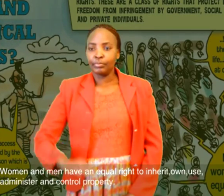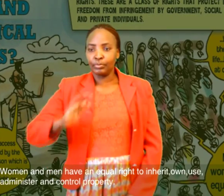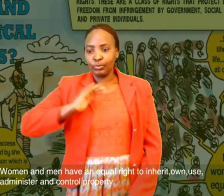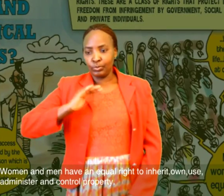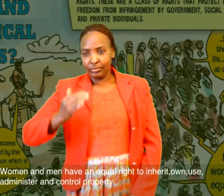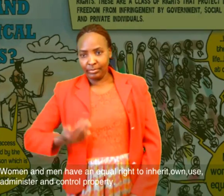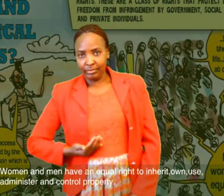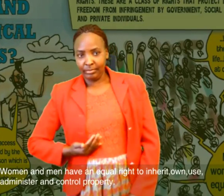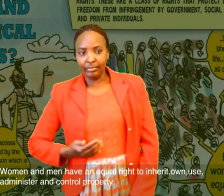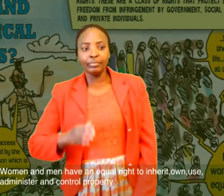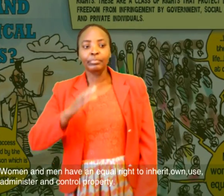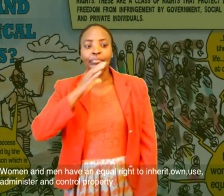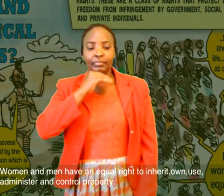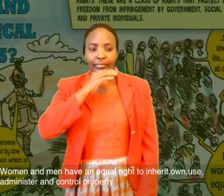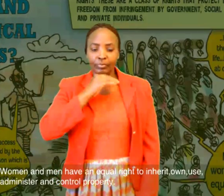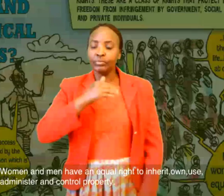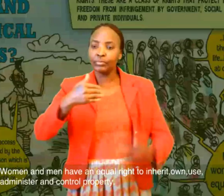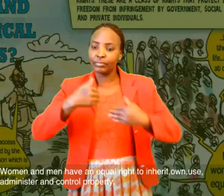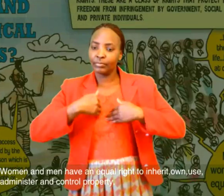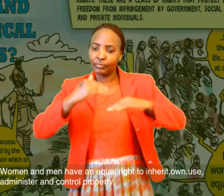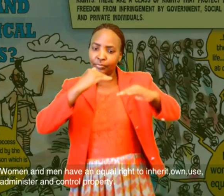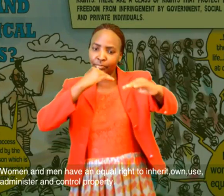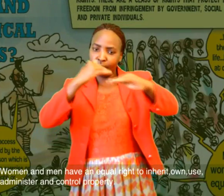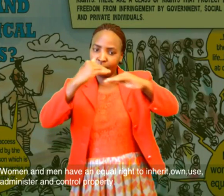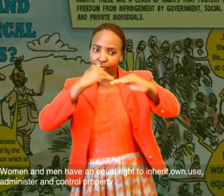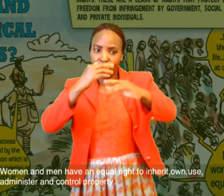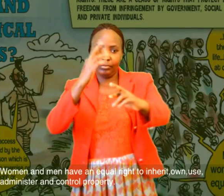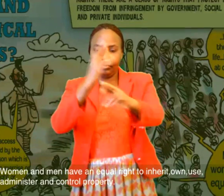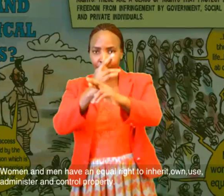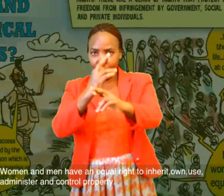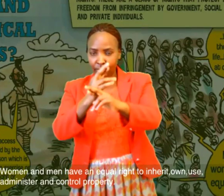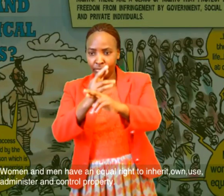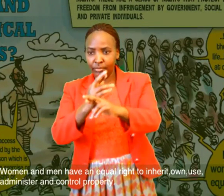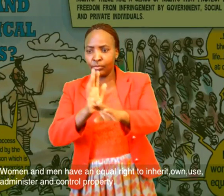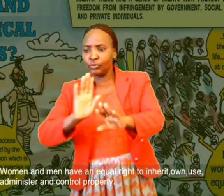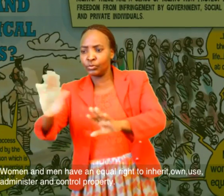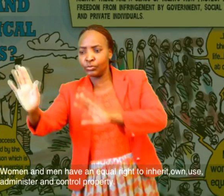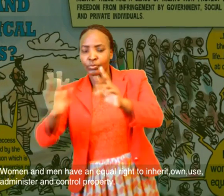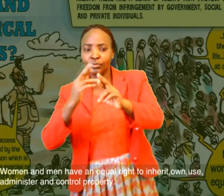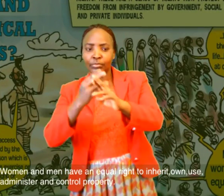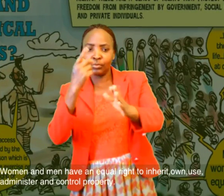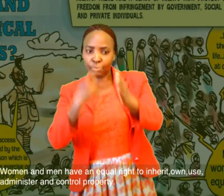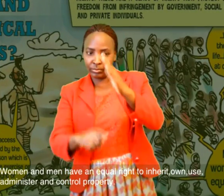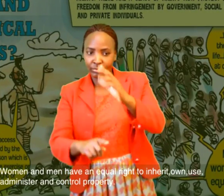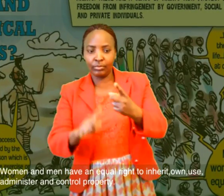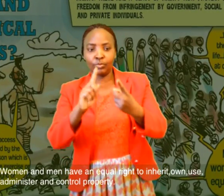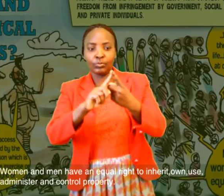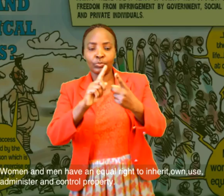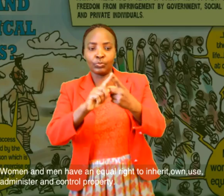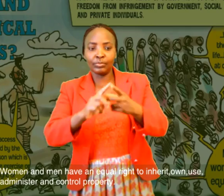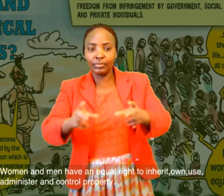Women and men have an equal right to inherit, own, use, administer, and control